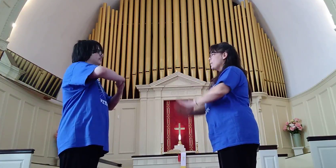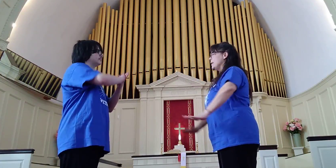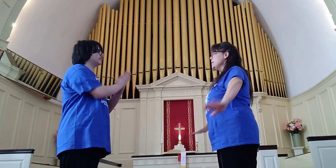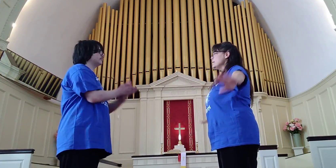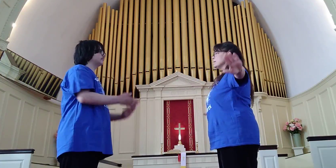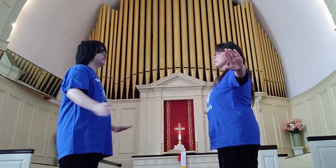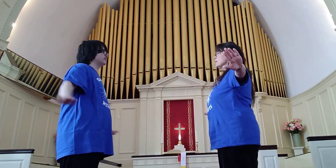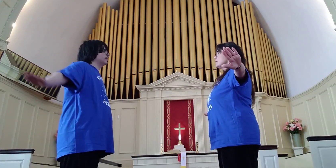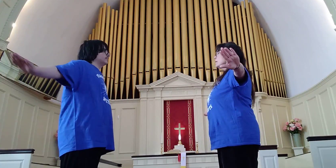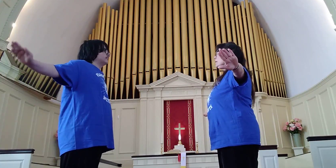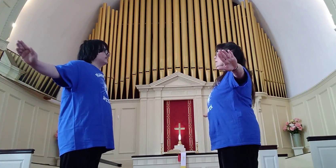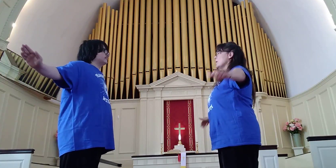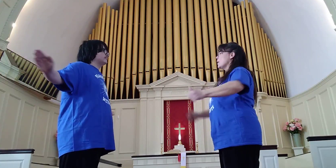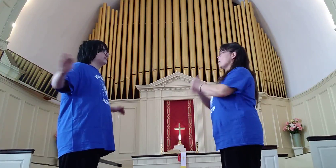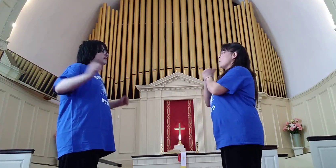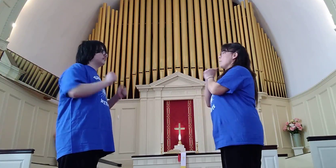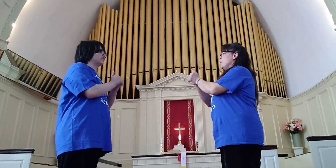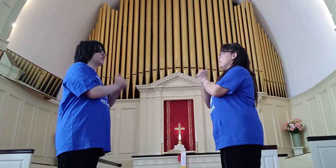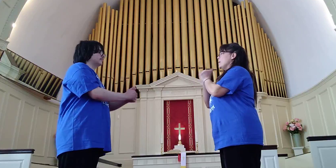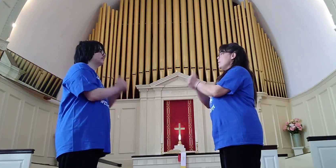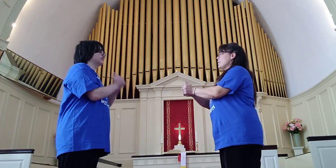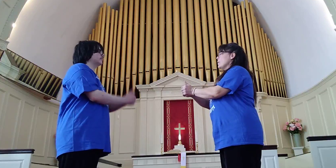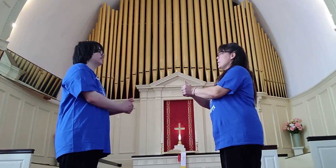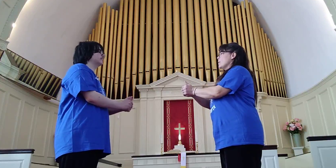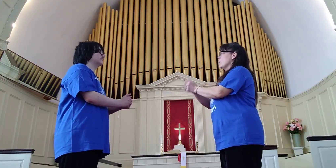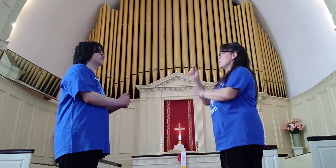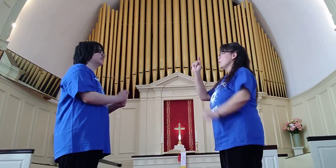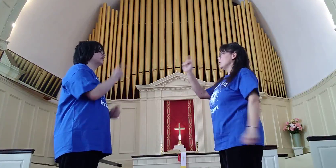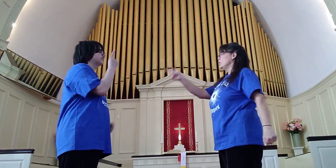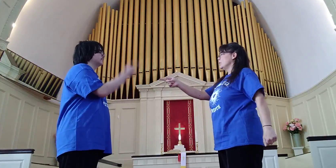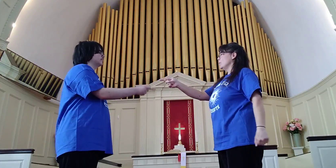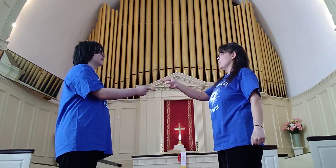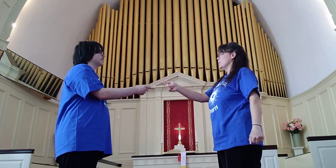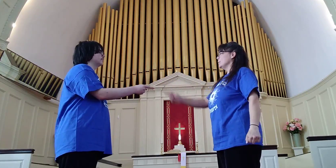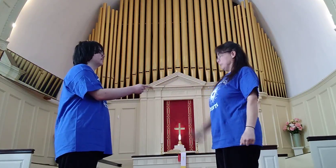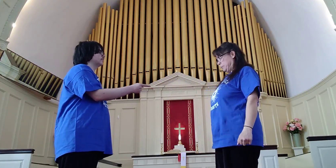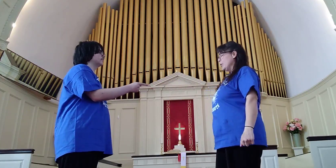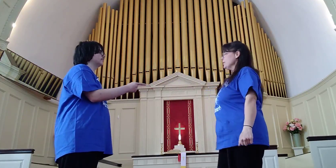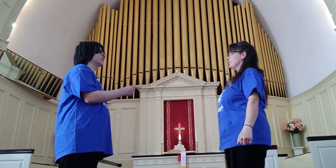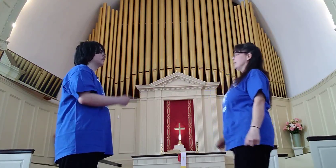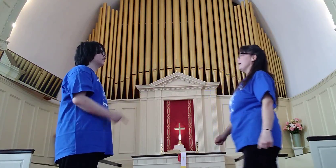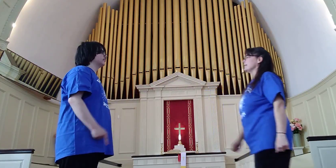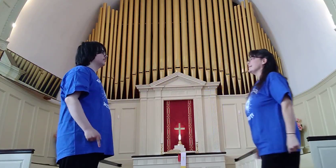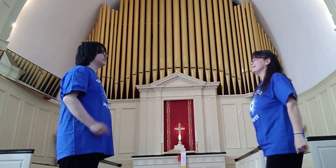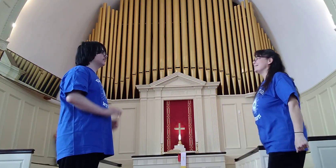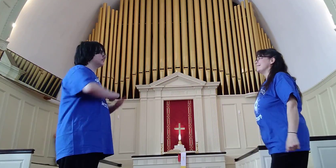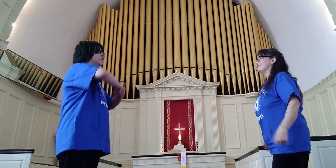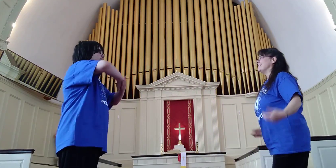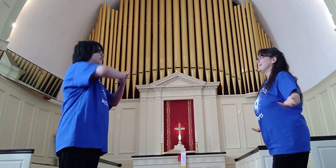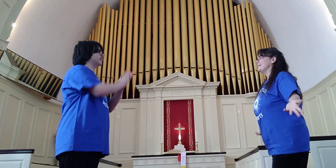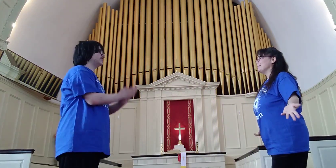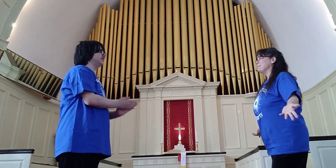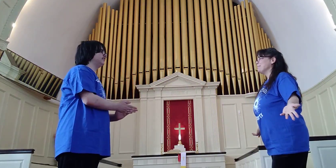Peace. Be with. You. Good. Do it again. Peace.